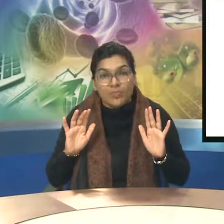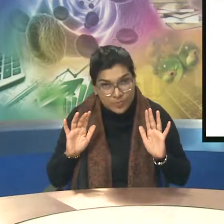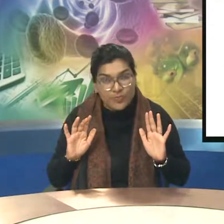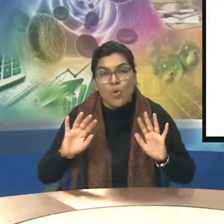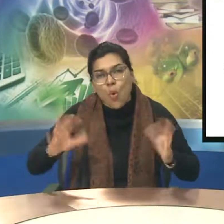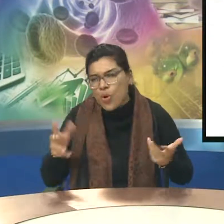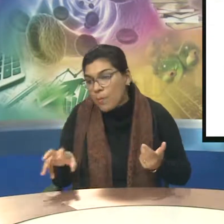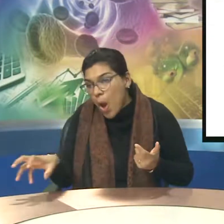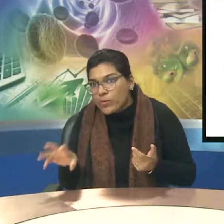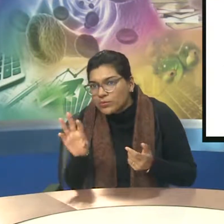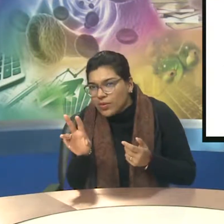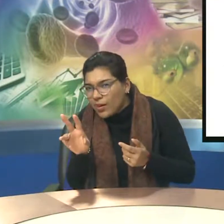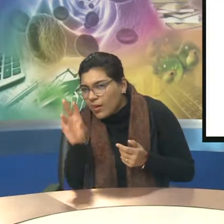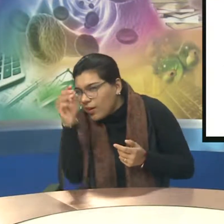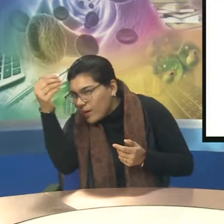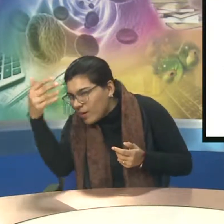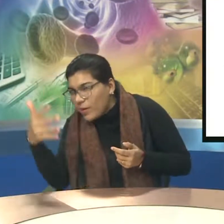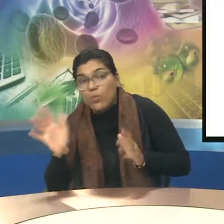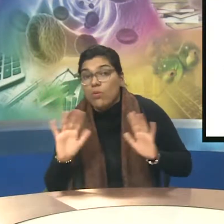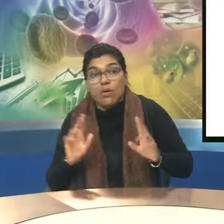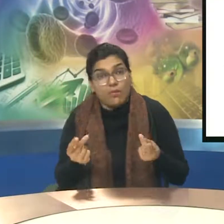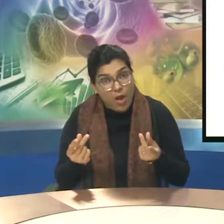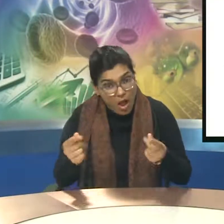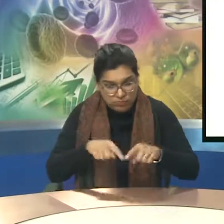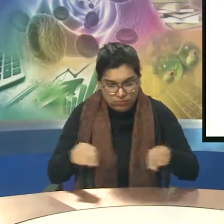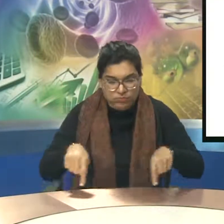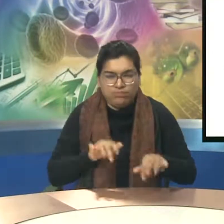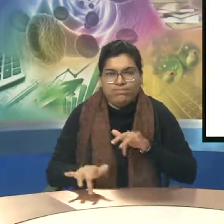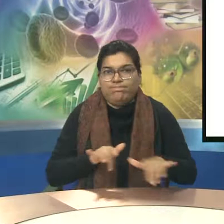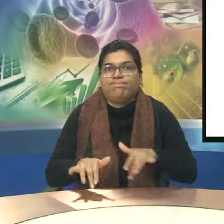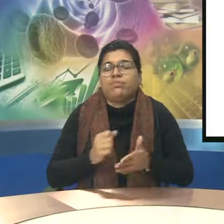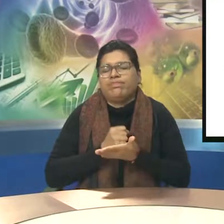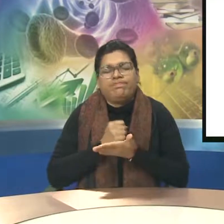We can do it easily from the help of keyboard.